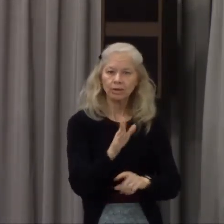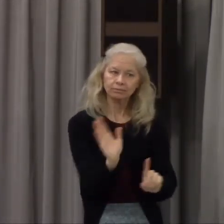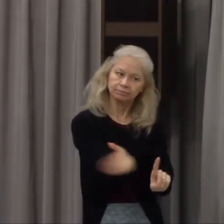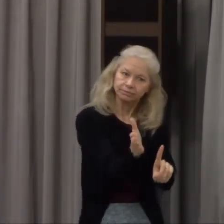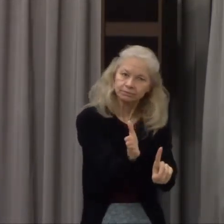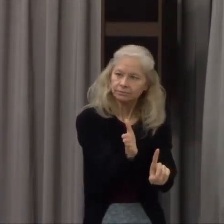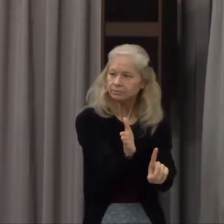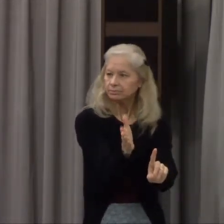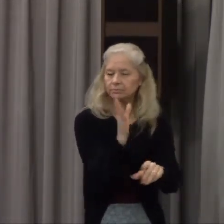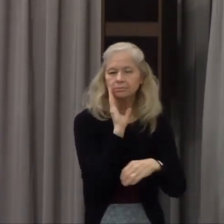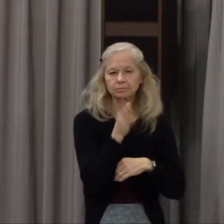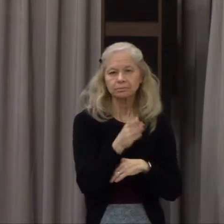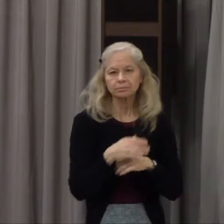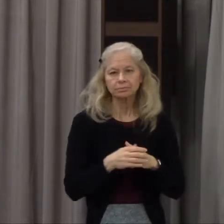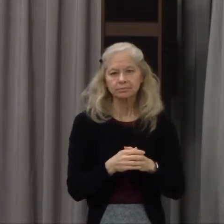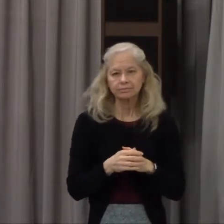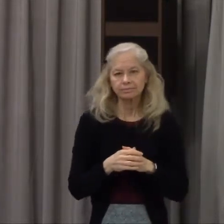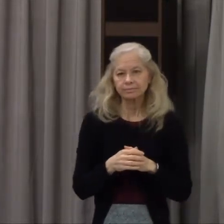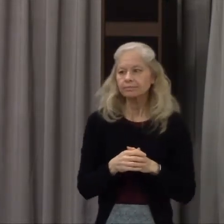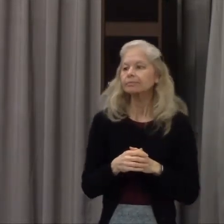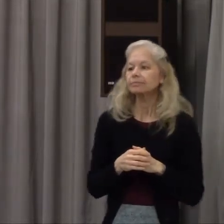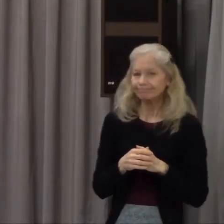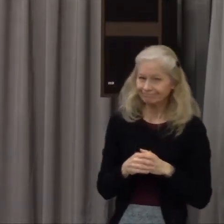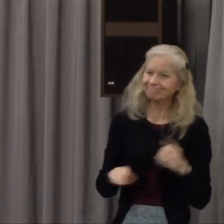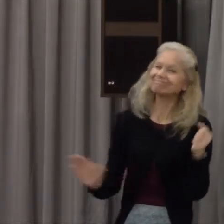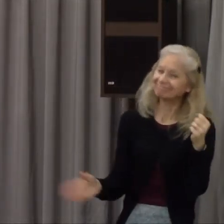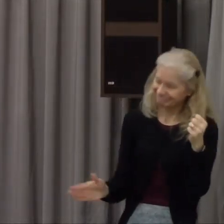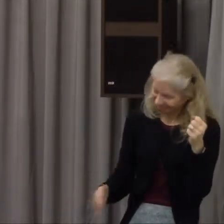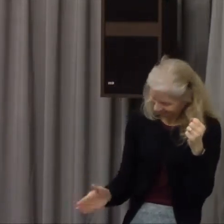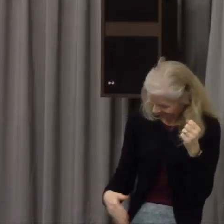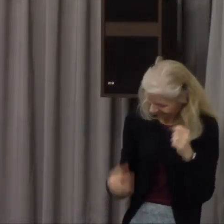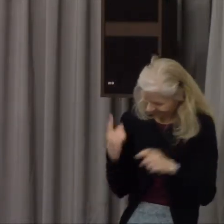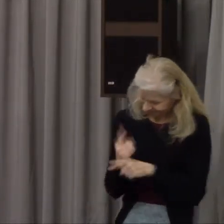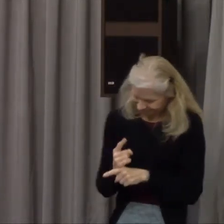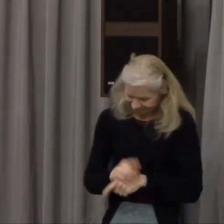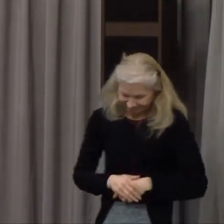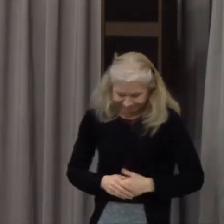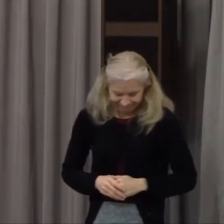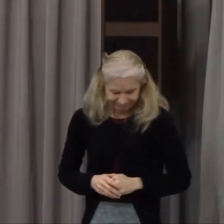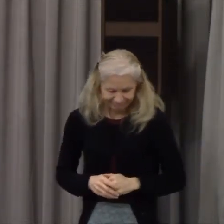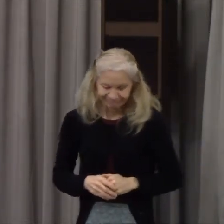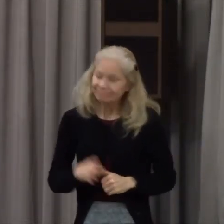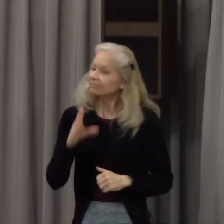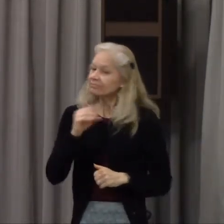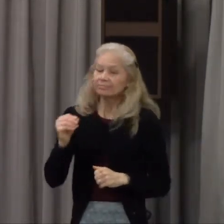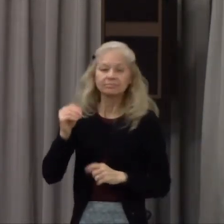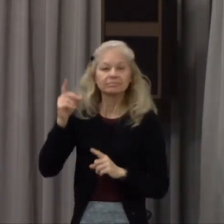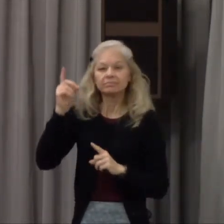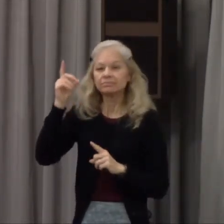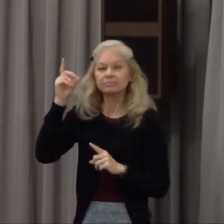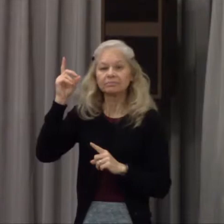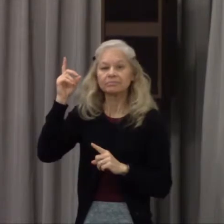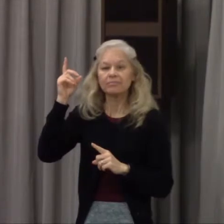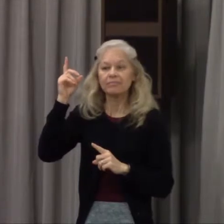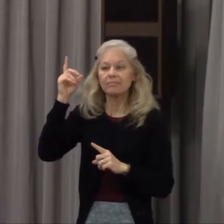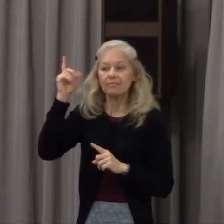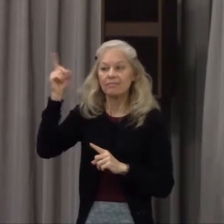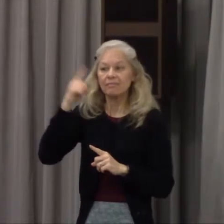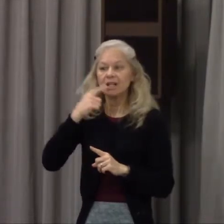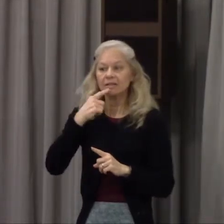don't repent. If they're saved and they're doing that, they need to repent. They may face even up to physical death. If they're not saved, they